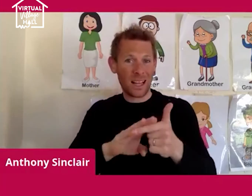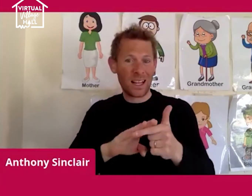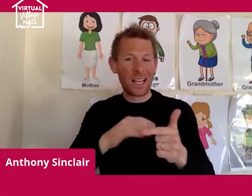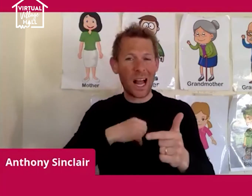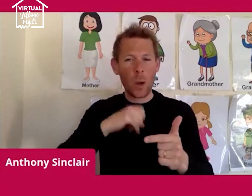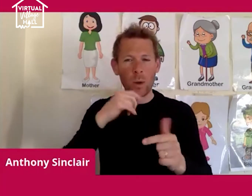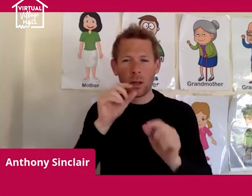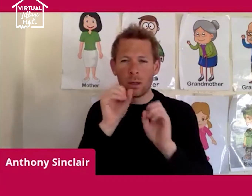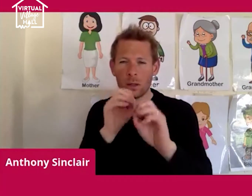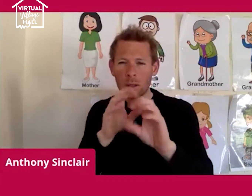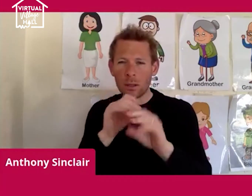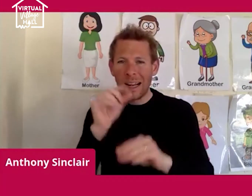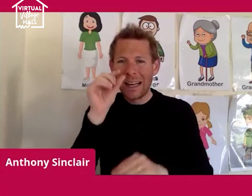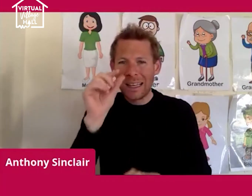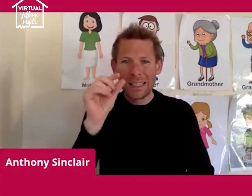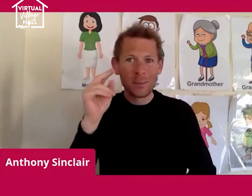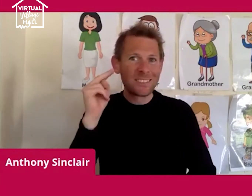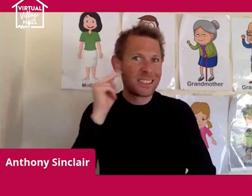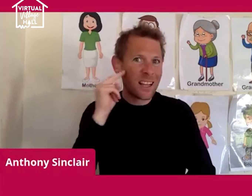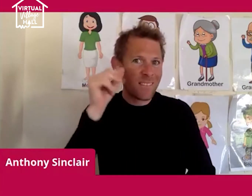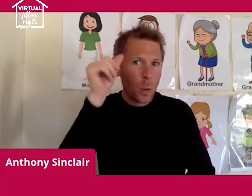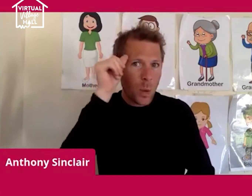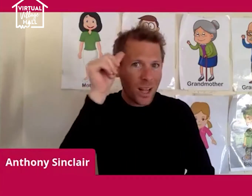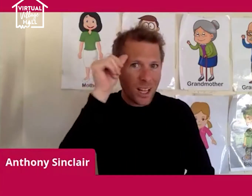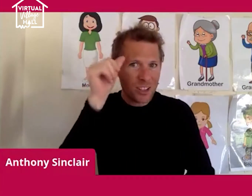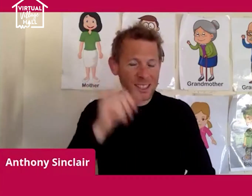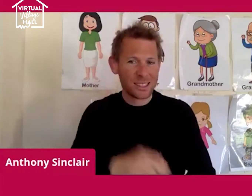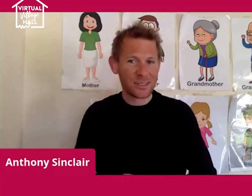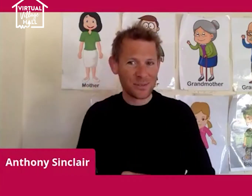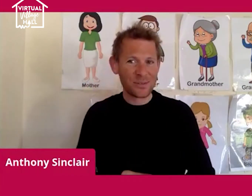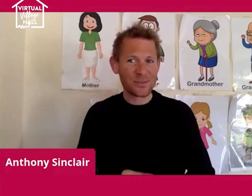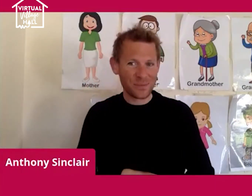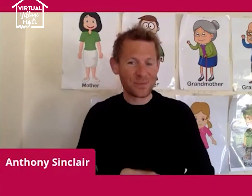that we covered. Then I'm going to teach you a bit of deaf awareness.